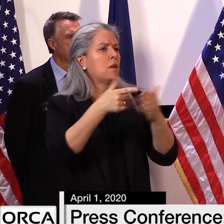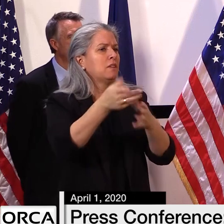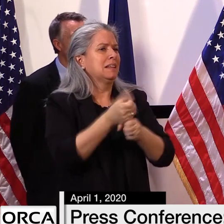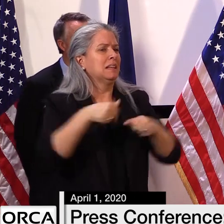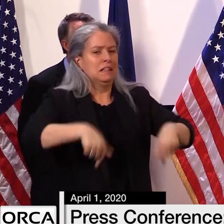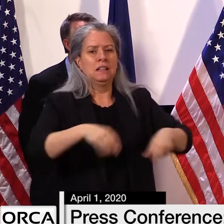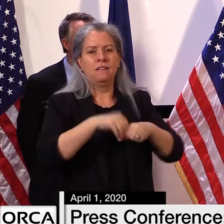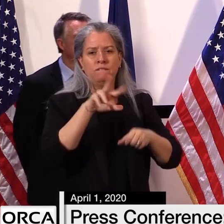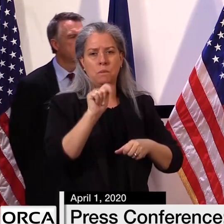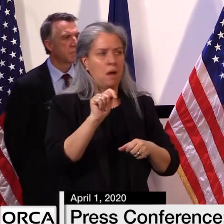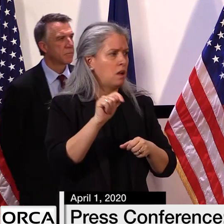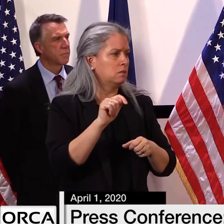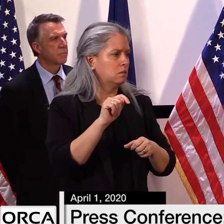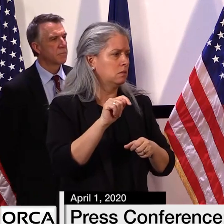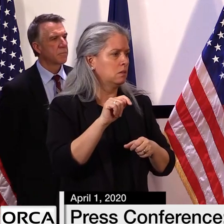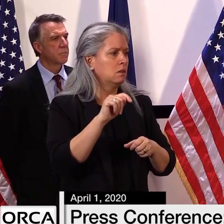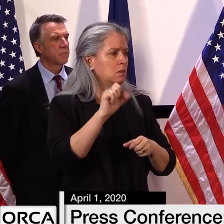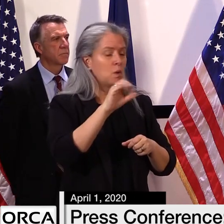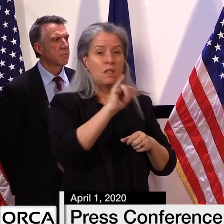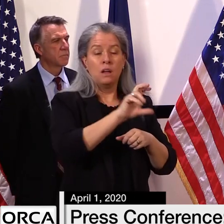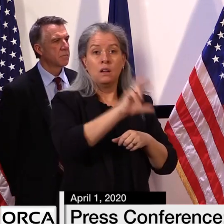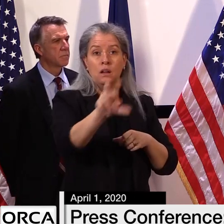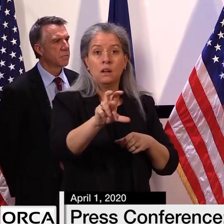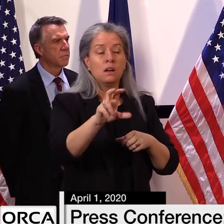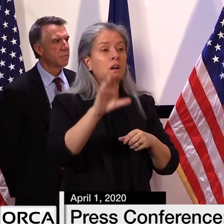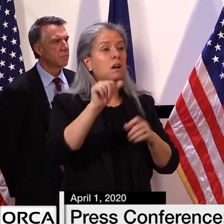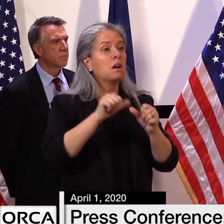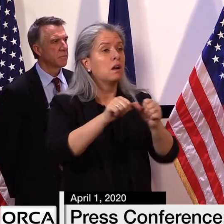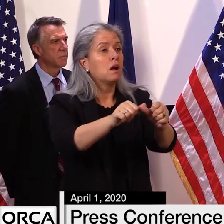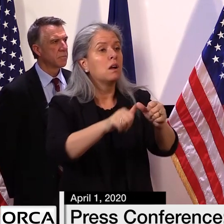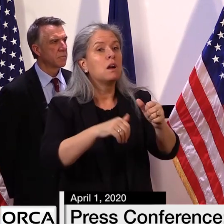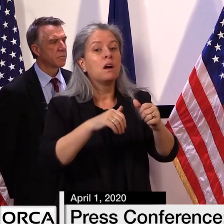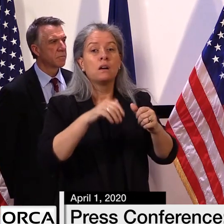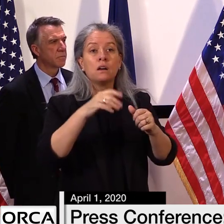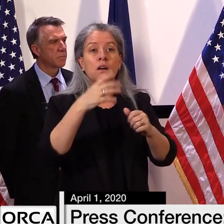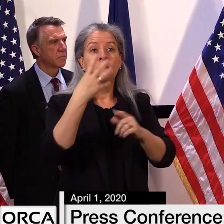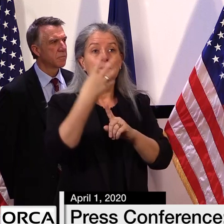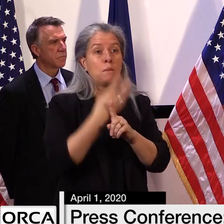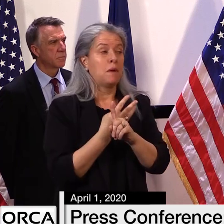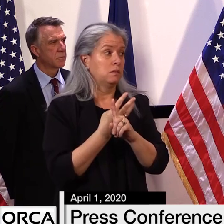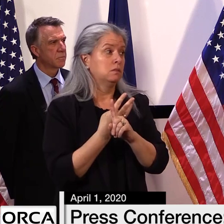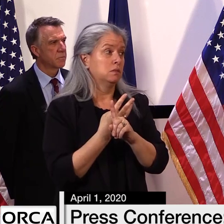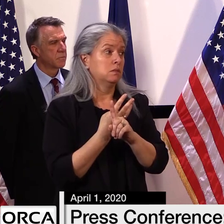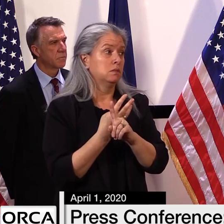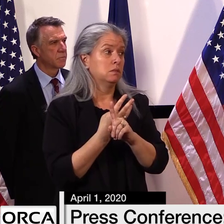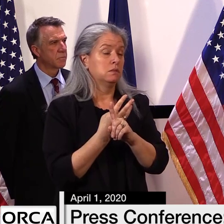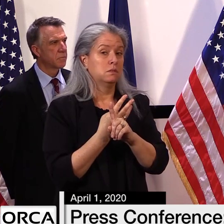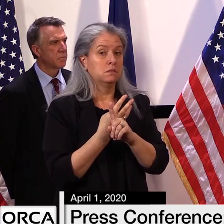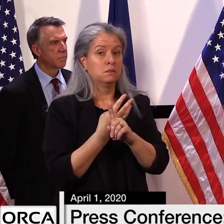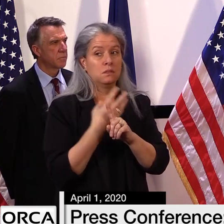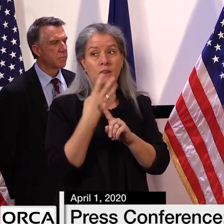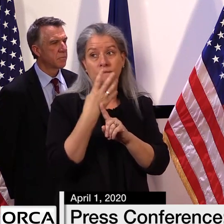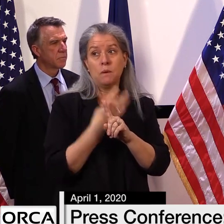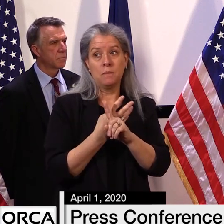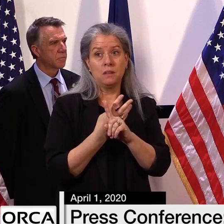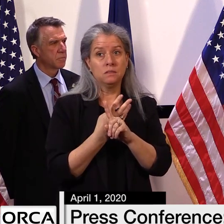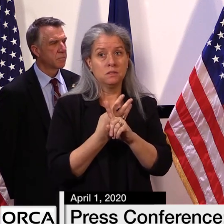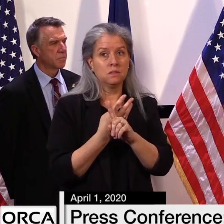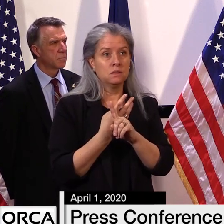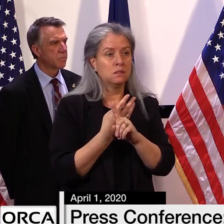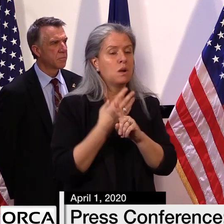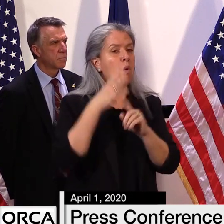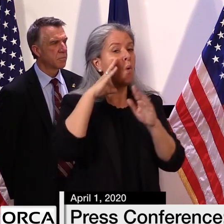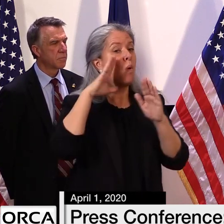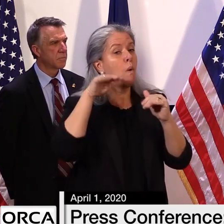That employment, those unemployment benefits can last for up to 4 months. And hopefully we'll have made a lot of progress on